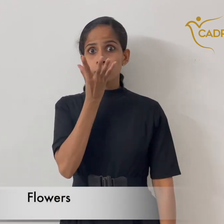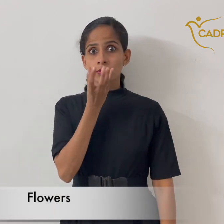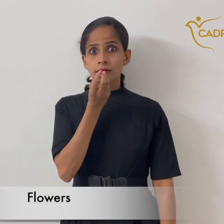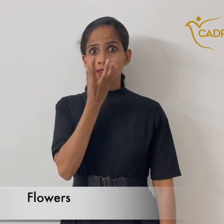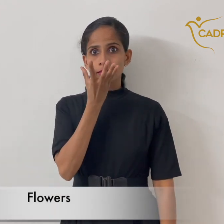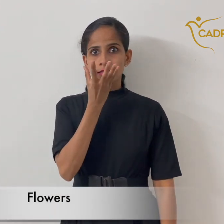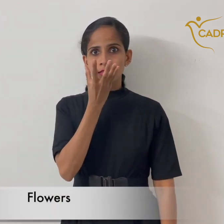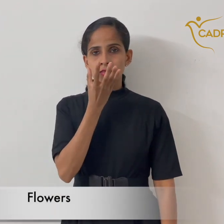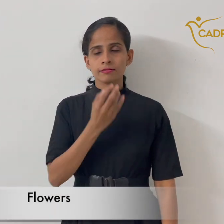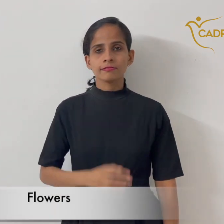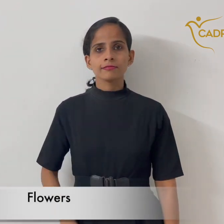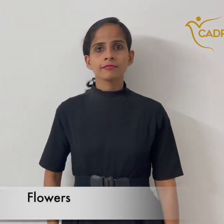Flowers.